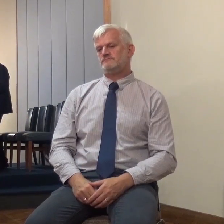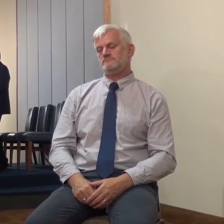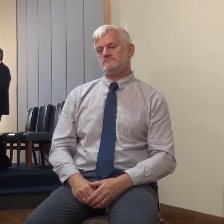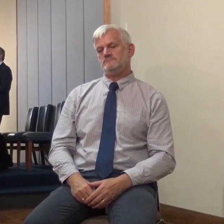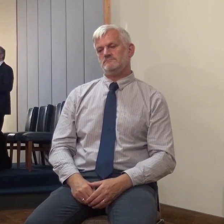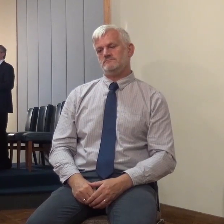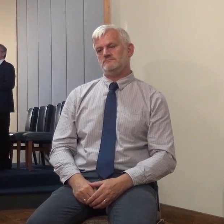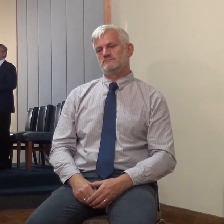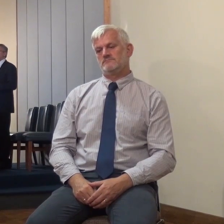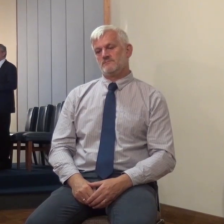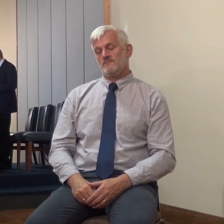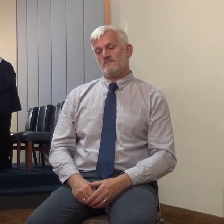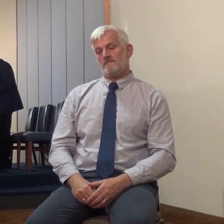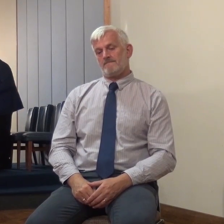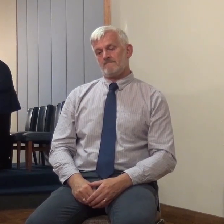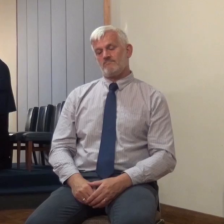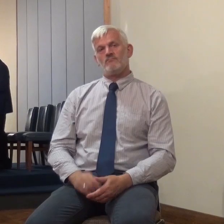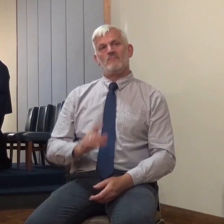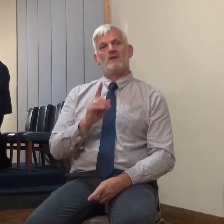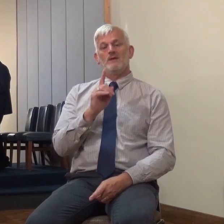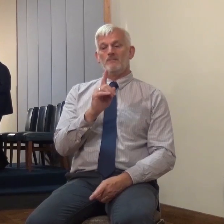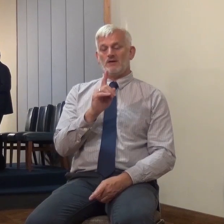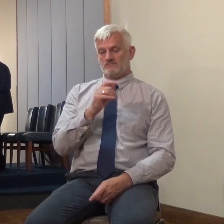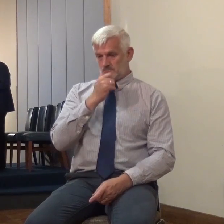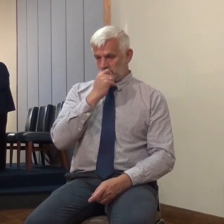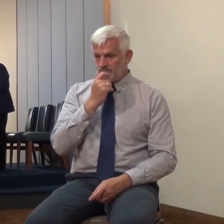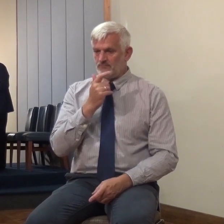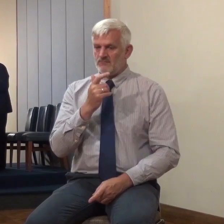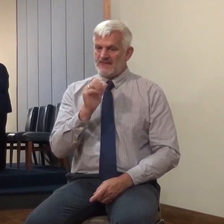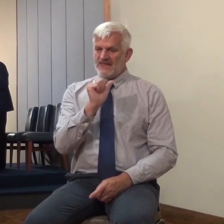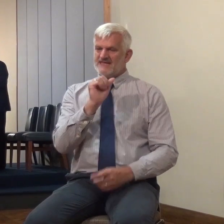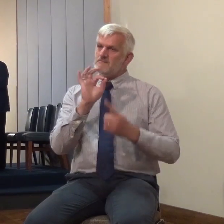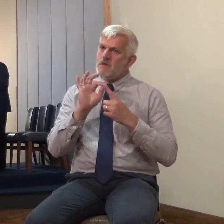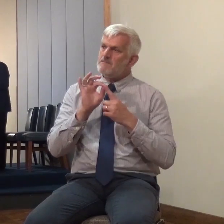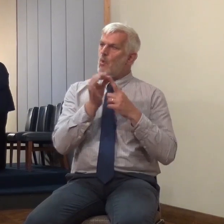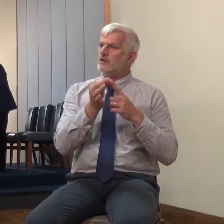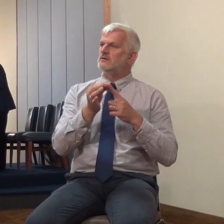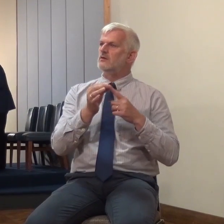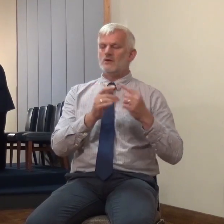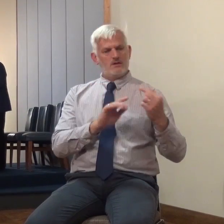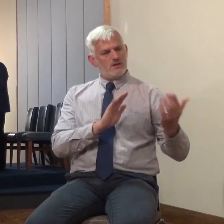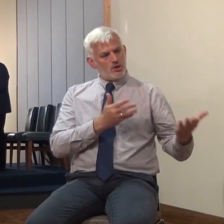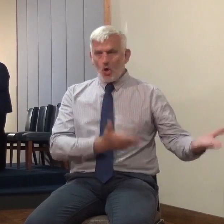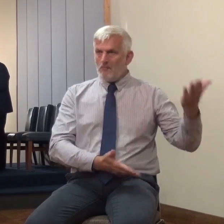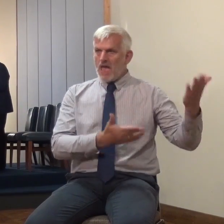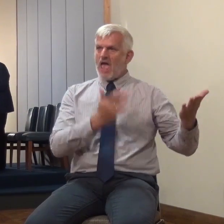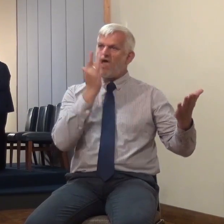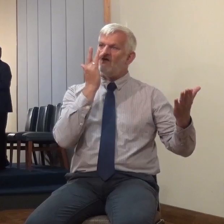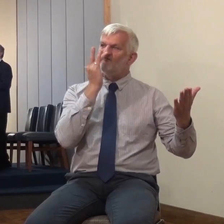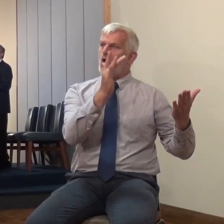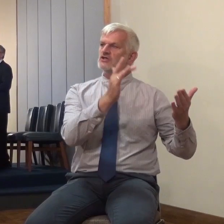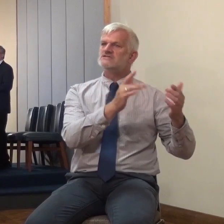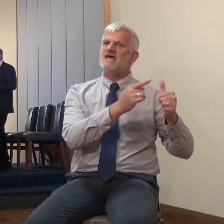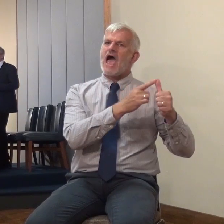of divine approval and authentication being circulated by various false apostles who